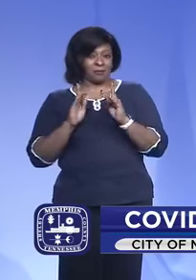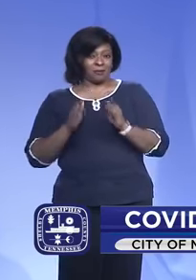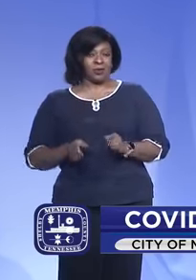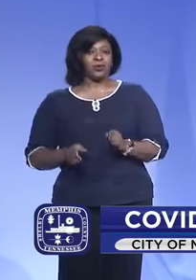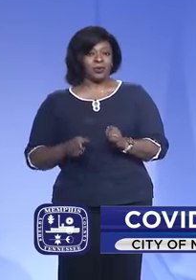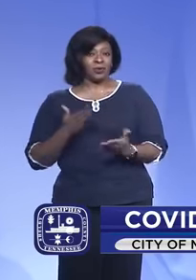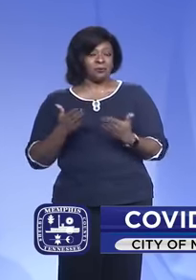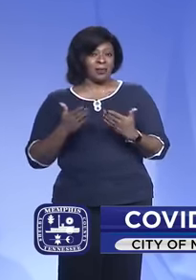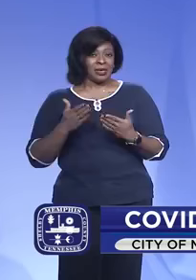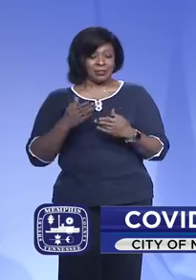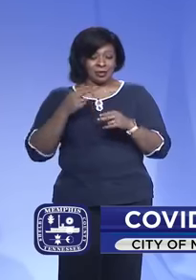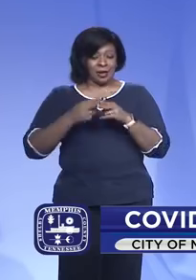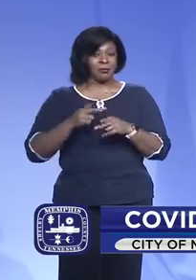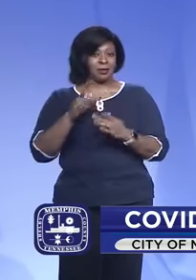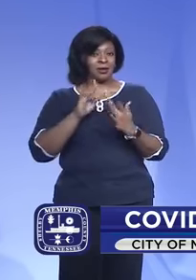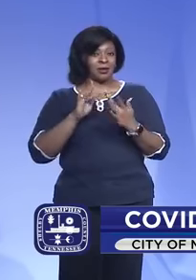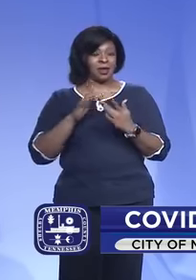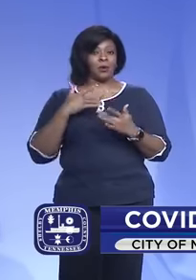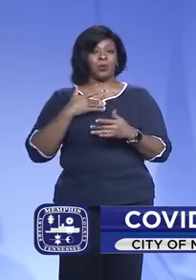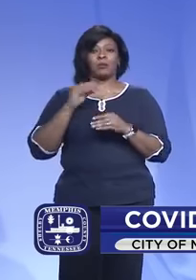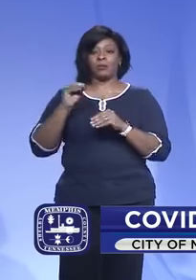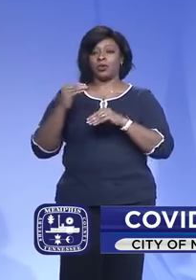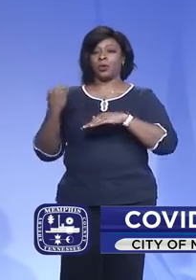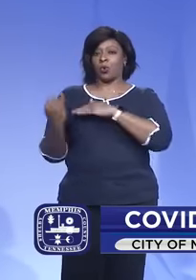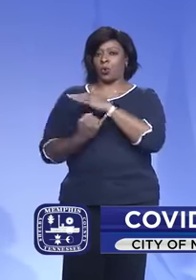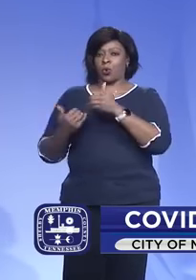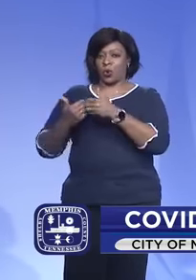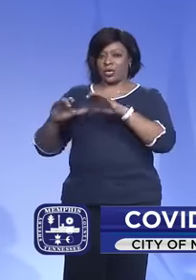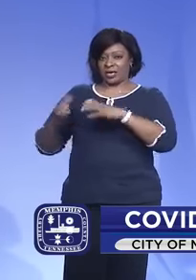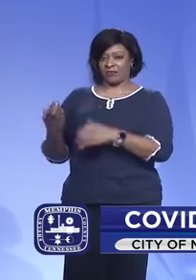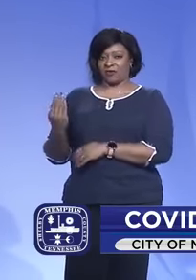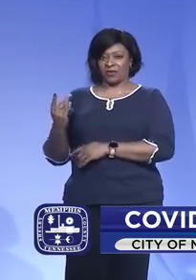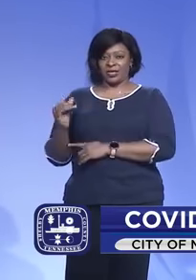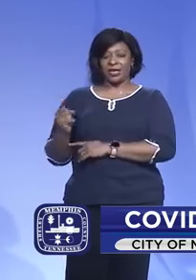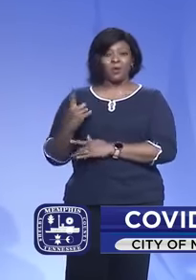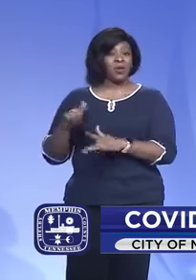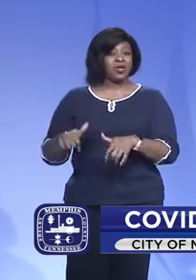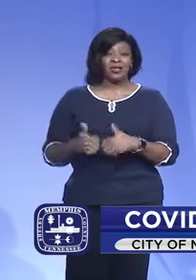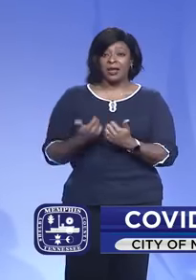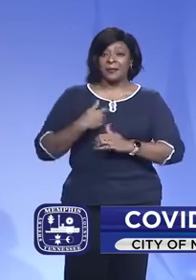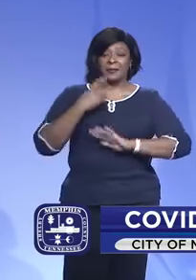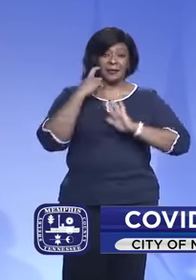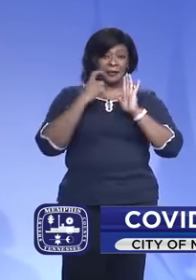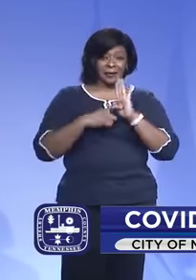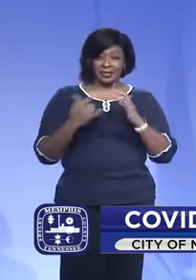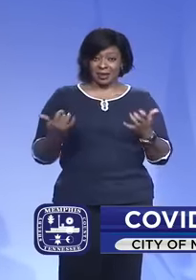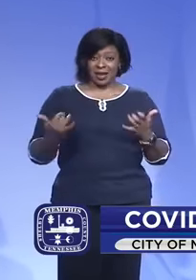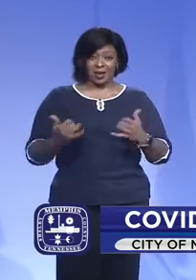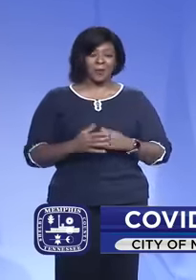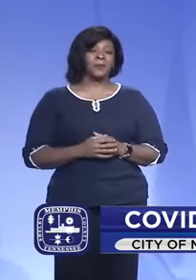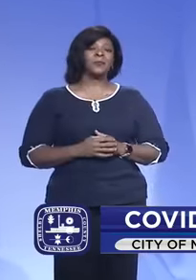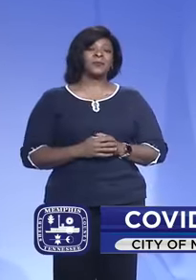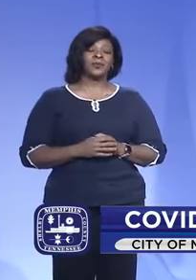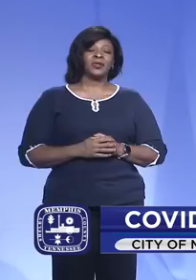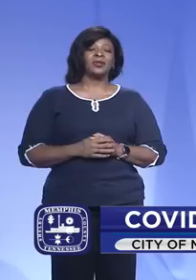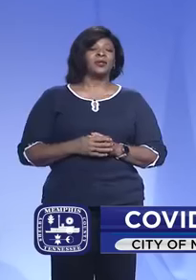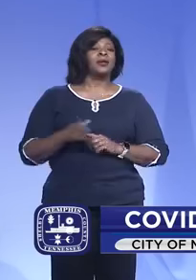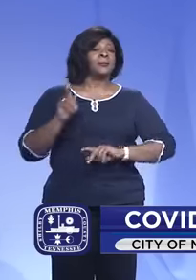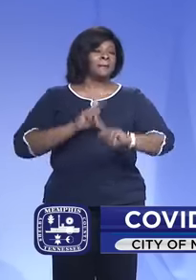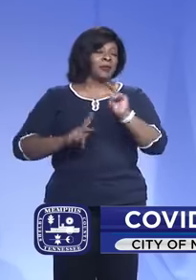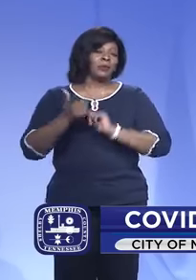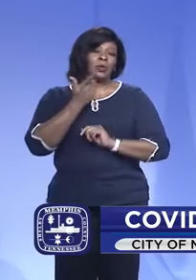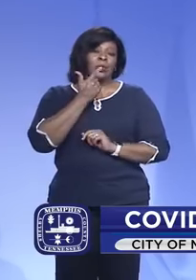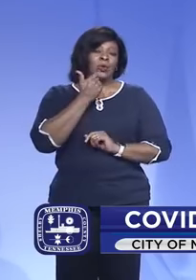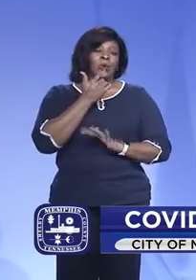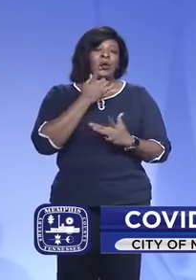or they've named you as a contact, and we put you into quarantine, one of the challenges that we're running into right now is there are people who